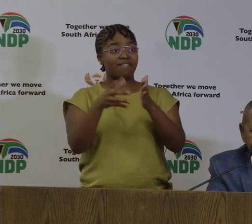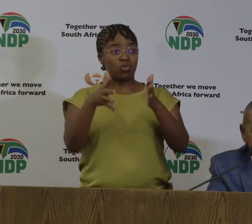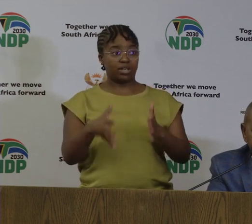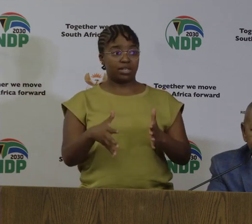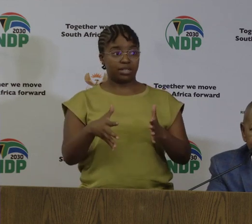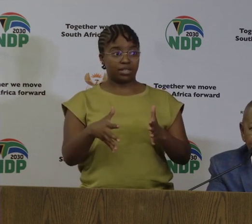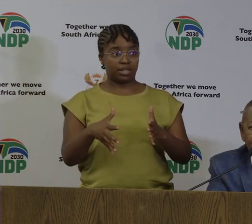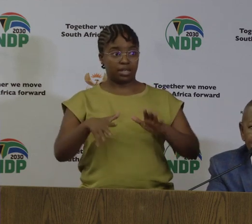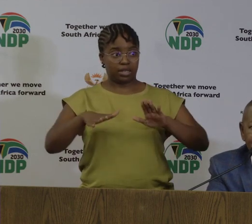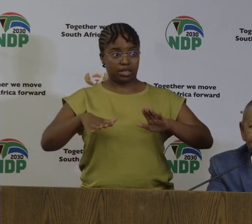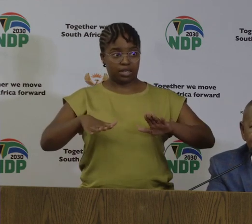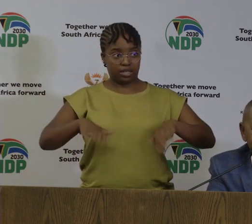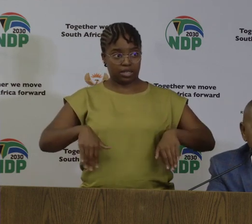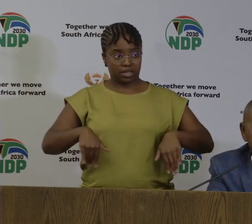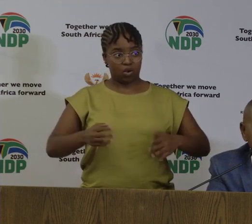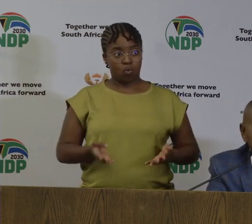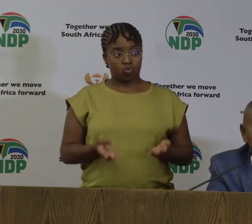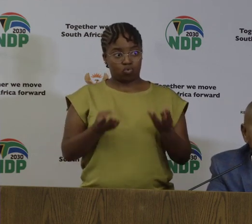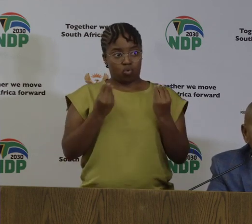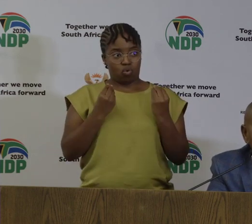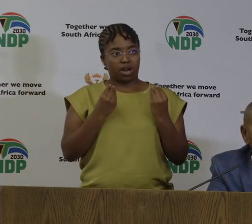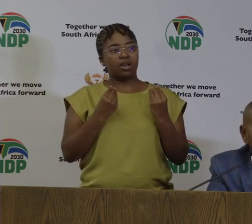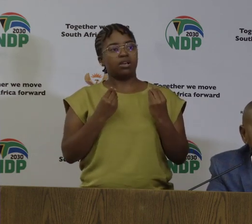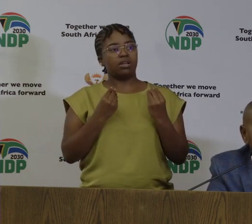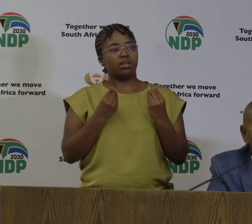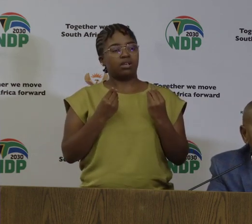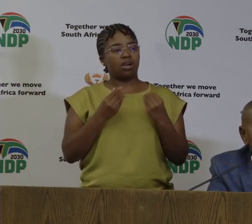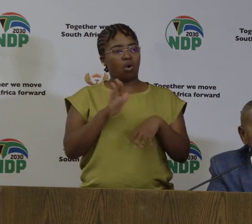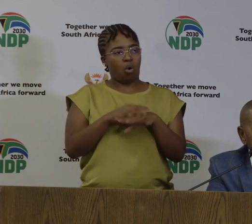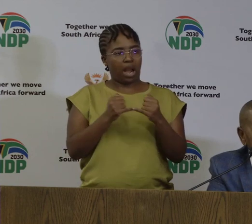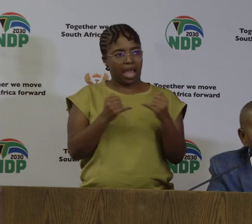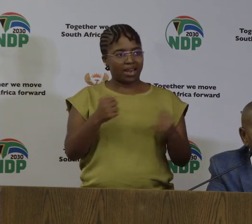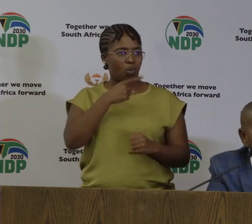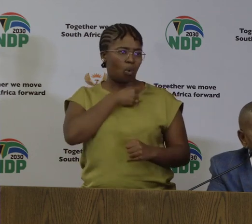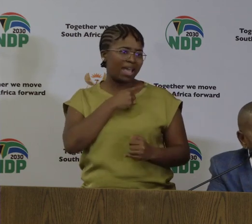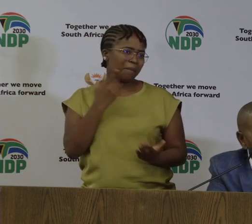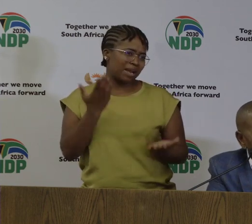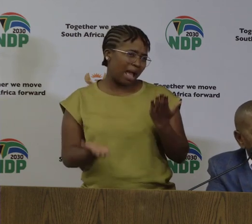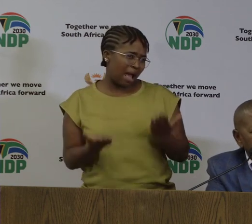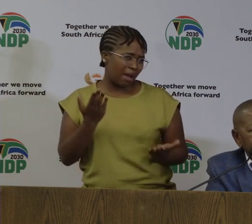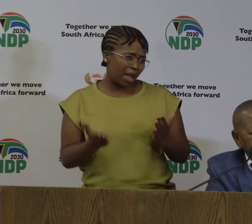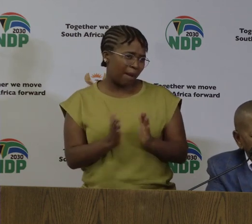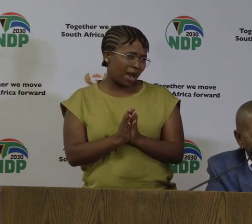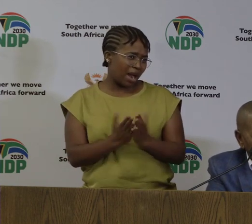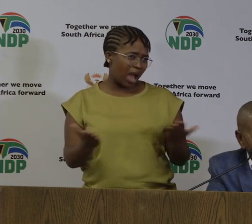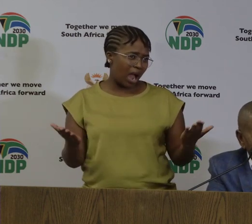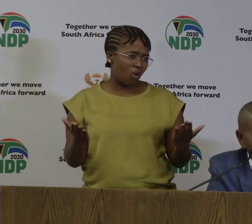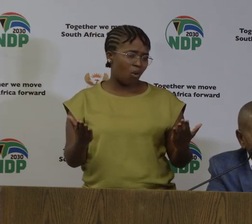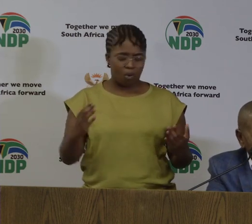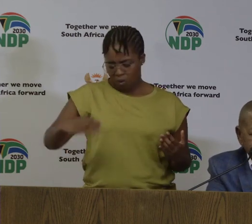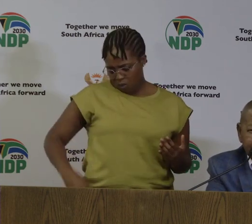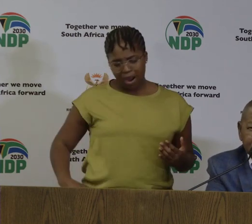abasingekho esimweni sokuthi bathole izinsiza kufunda ngoba bengenawo omakhalekhukhwini